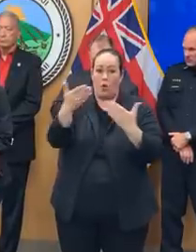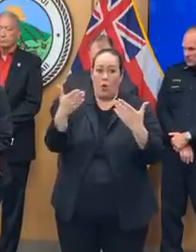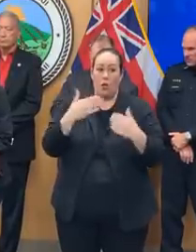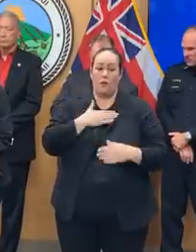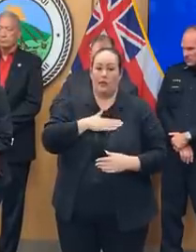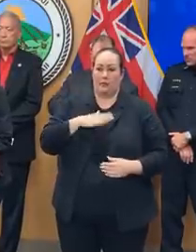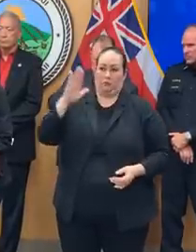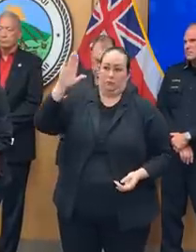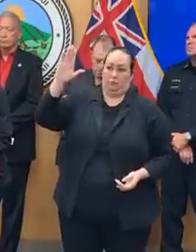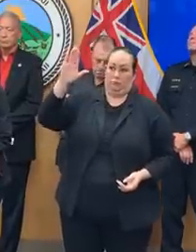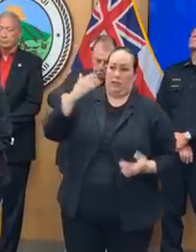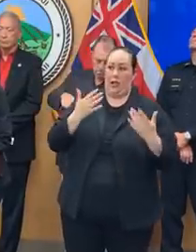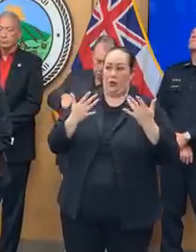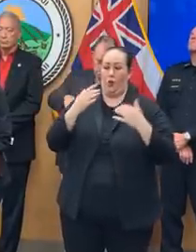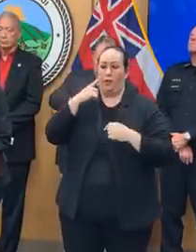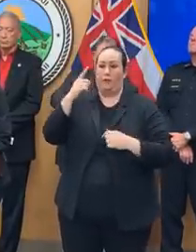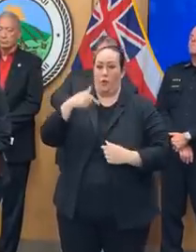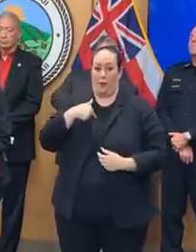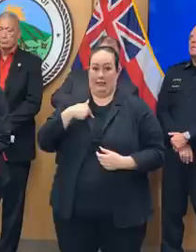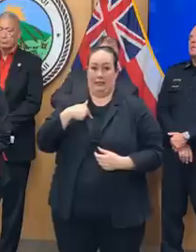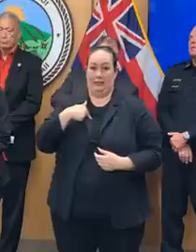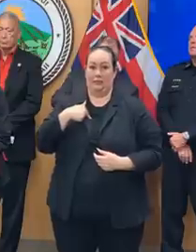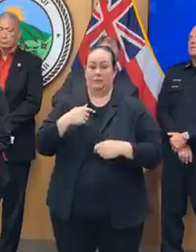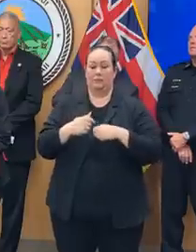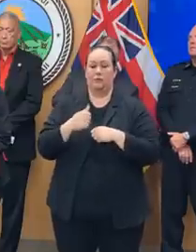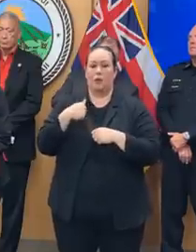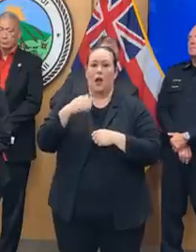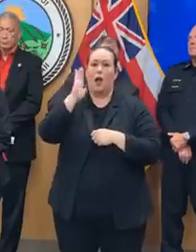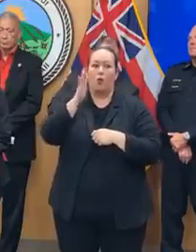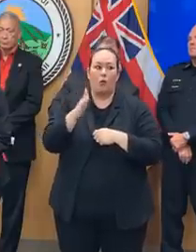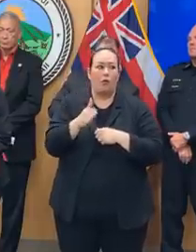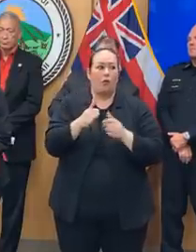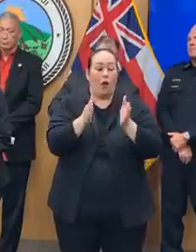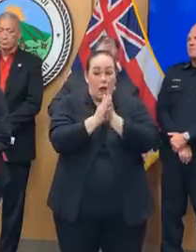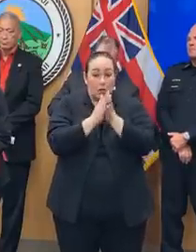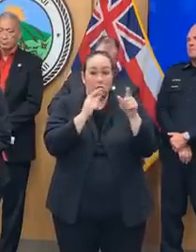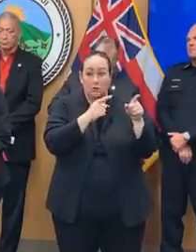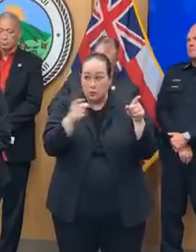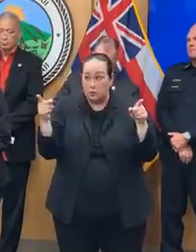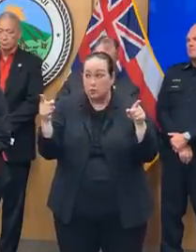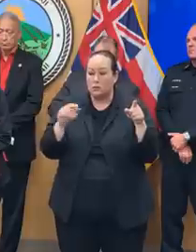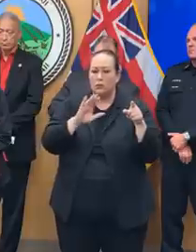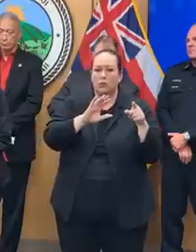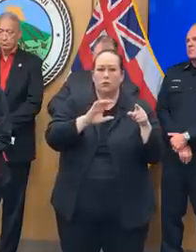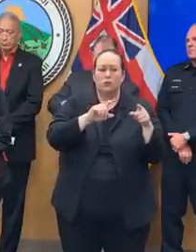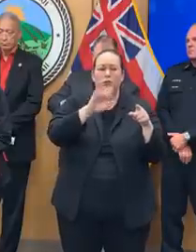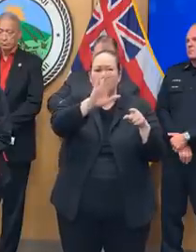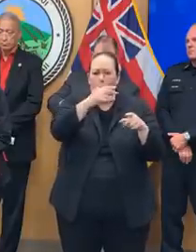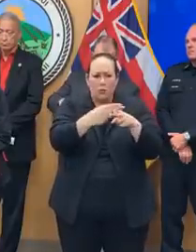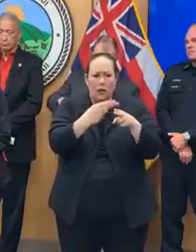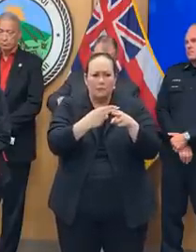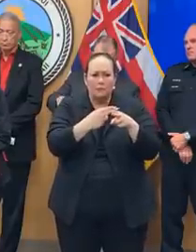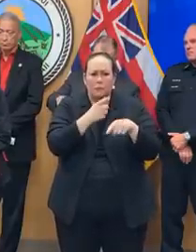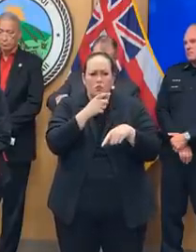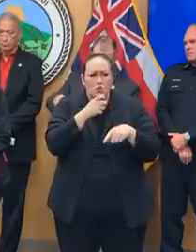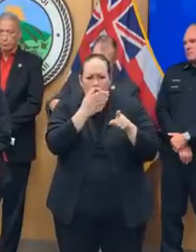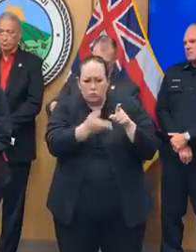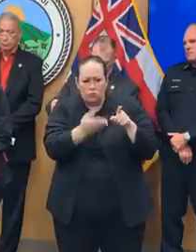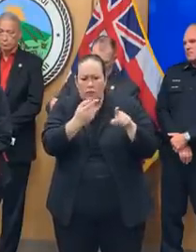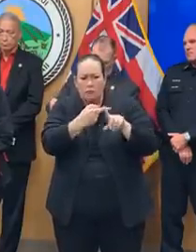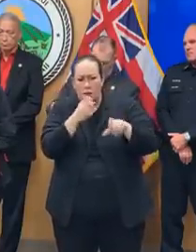Please raise your hand and await my acknowledgement, at which time I will ask you to state your name and news organization before proceeding